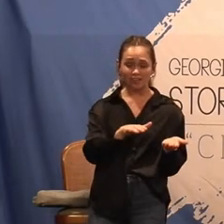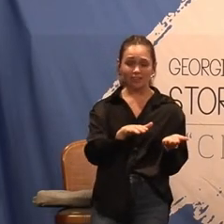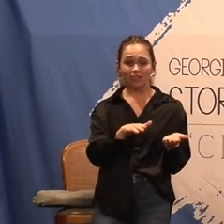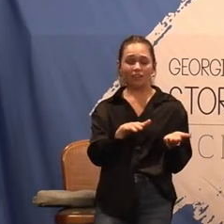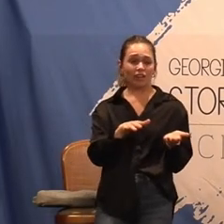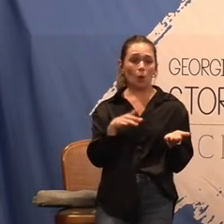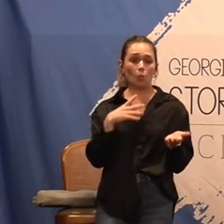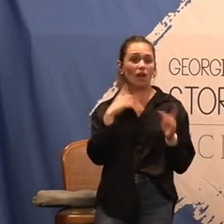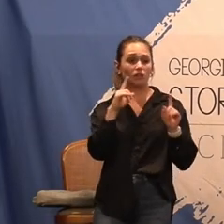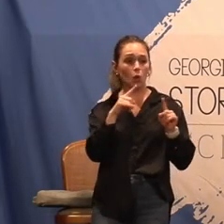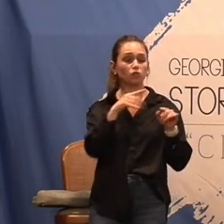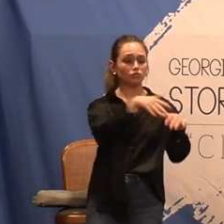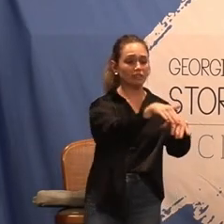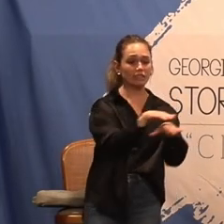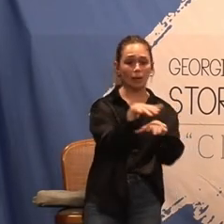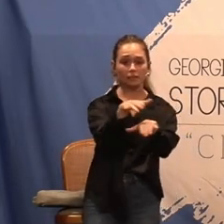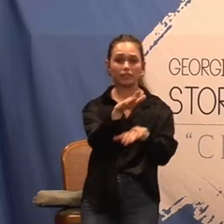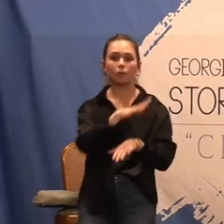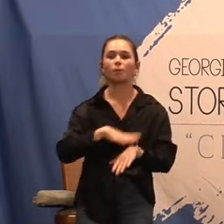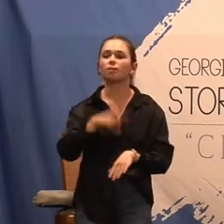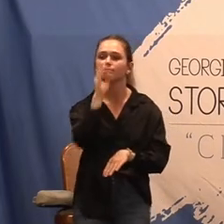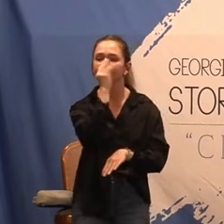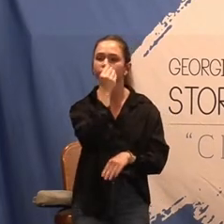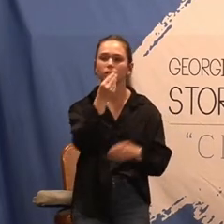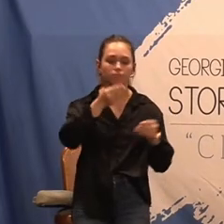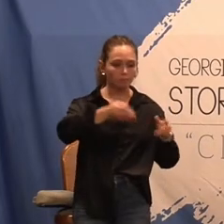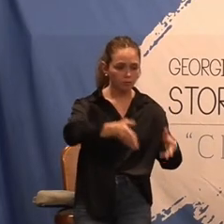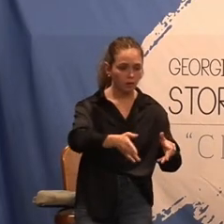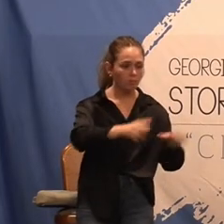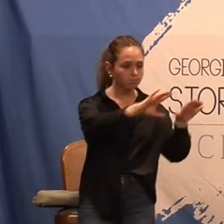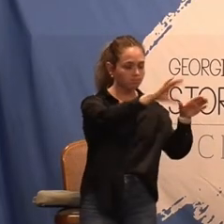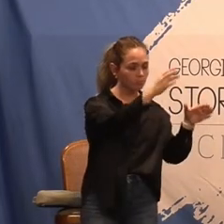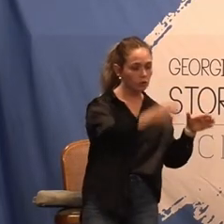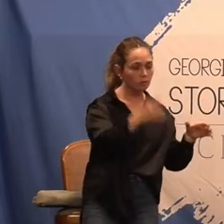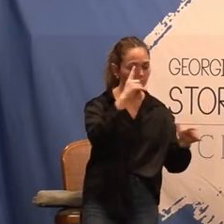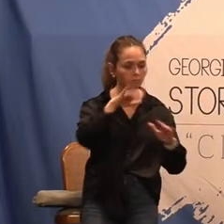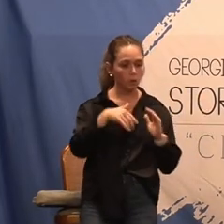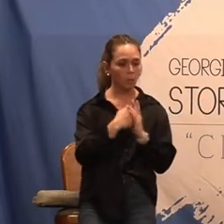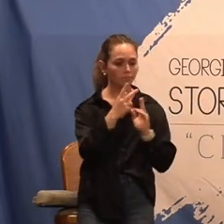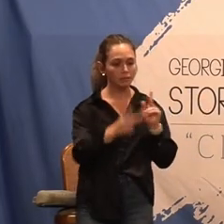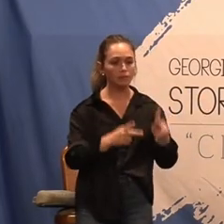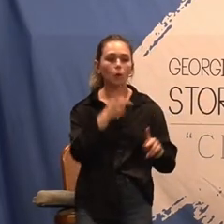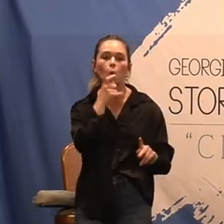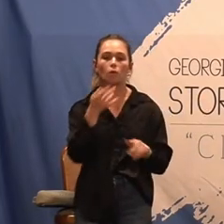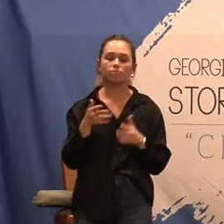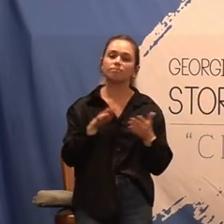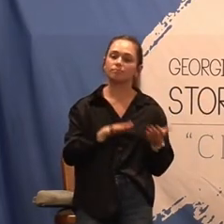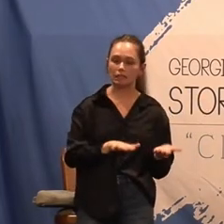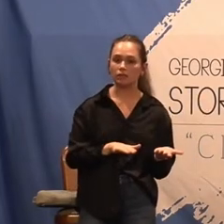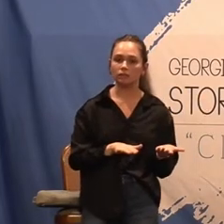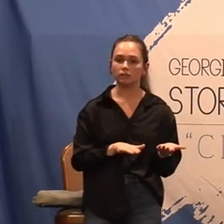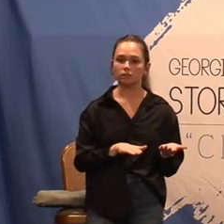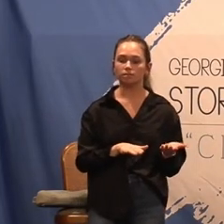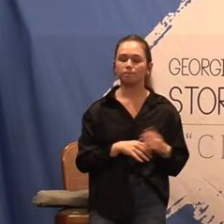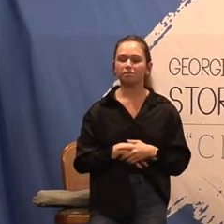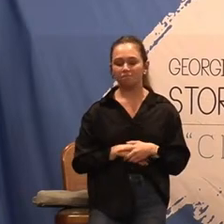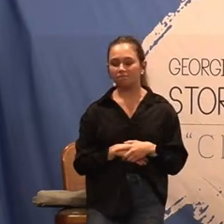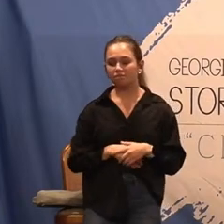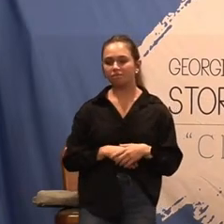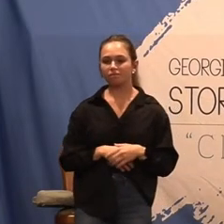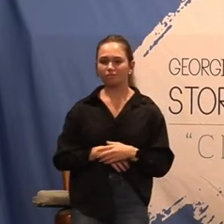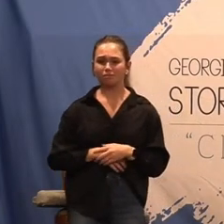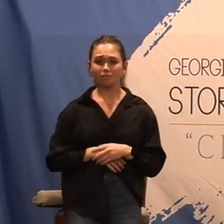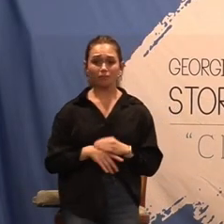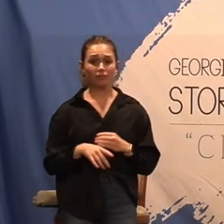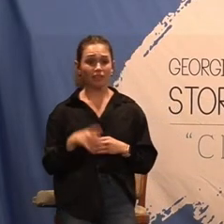to the cemetery and we put flowers on the tombs of the people our beloveds that have passed away.